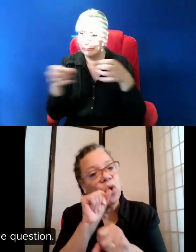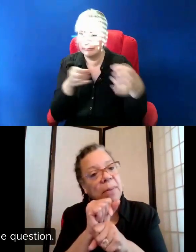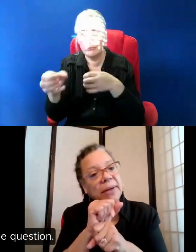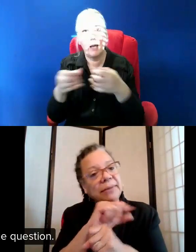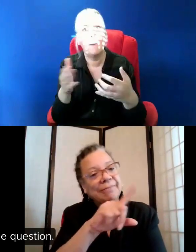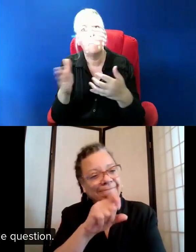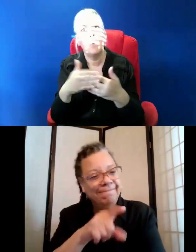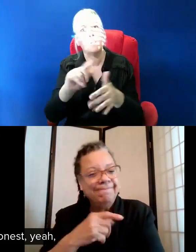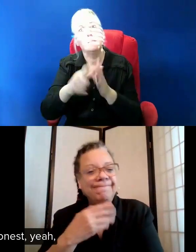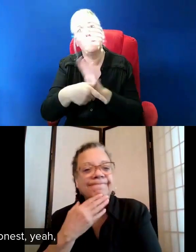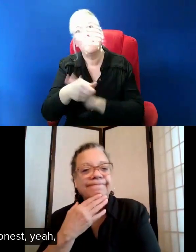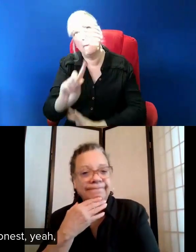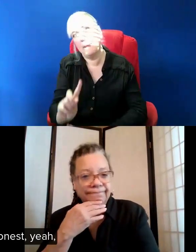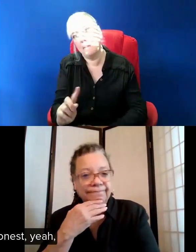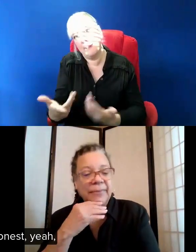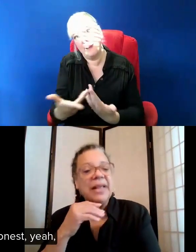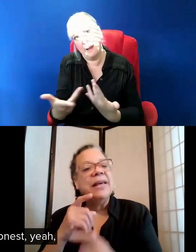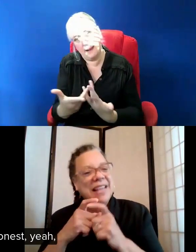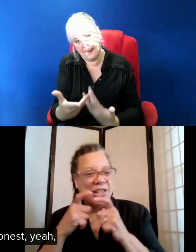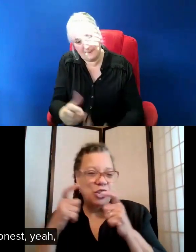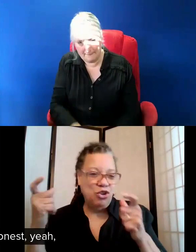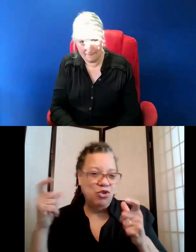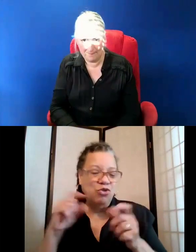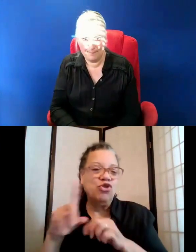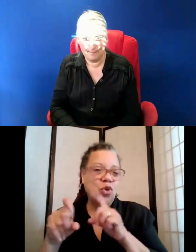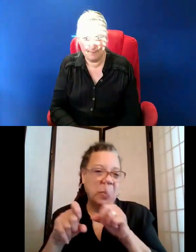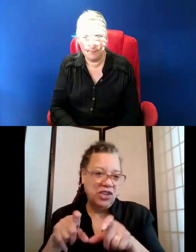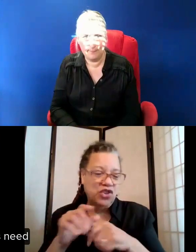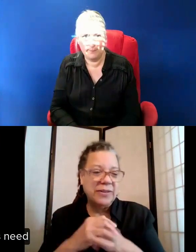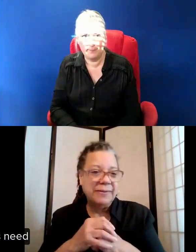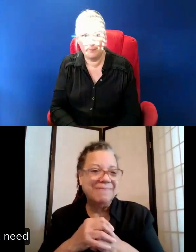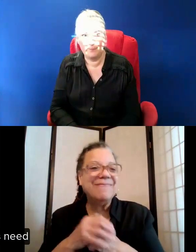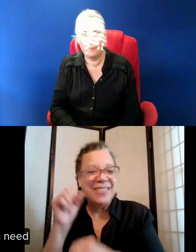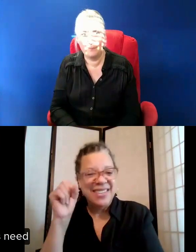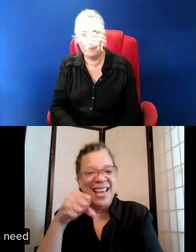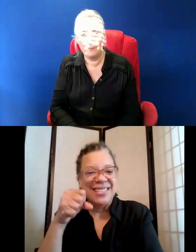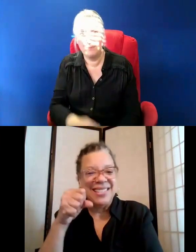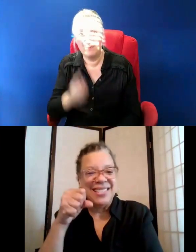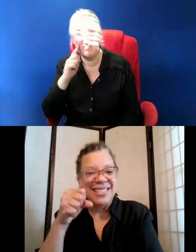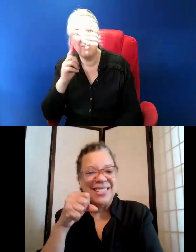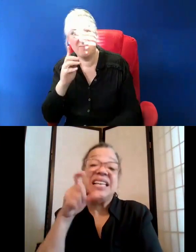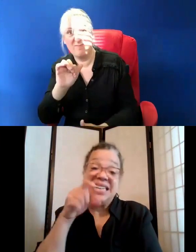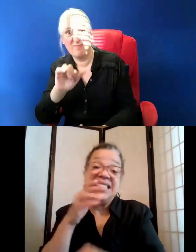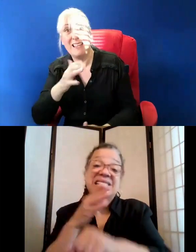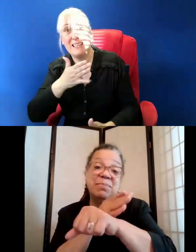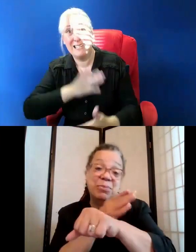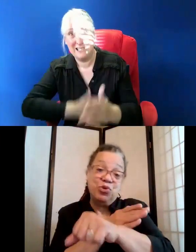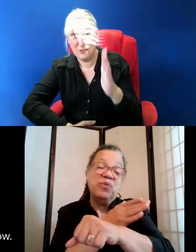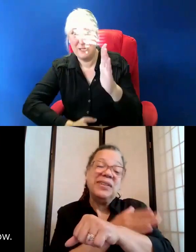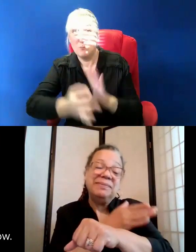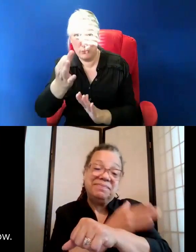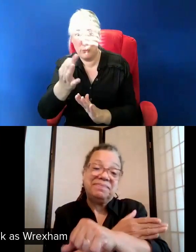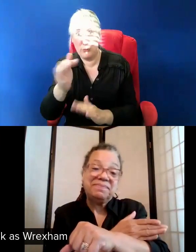That's a huge question, and to be honest, yeah, it does need improving. You know, I can